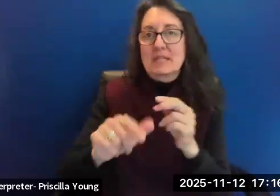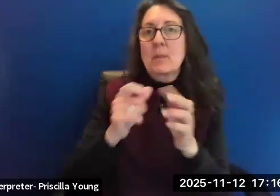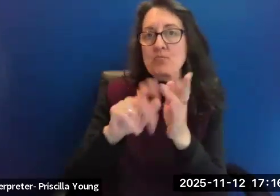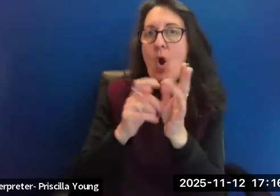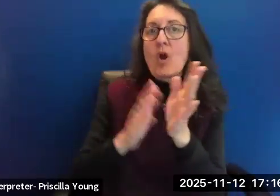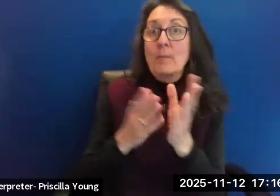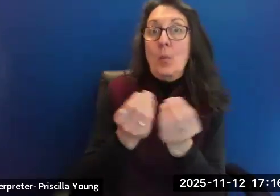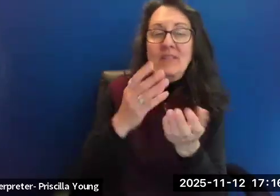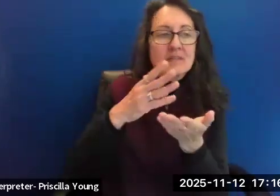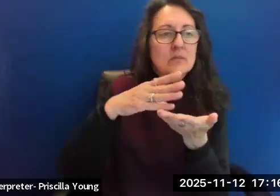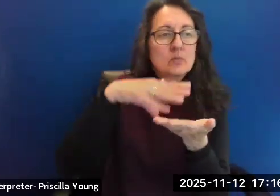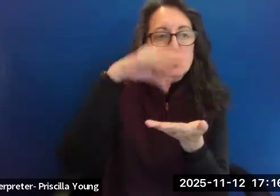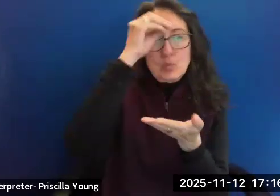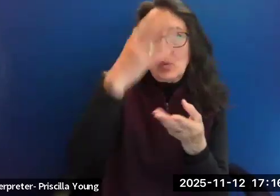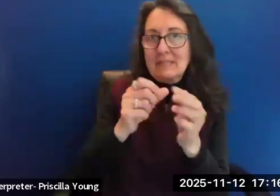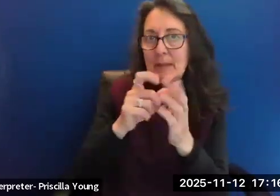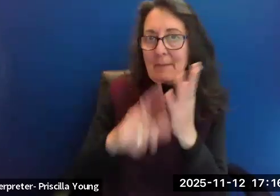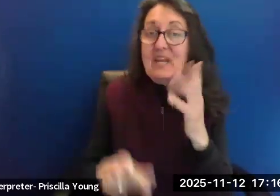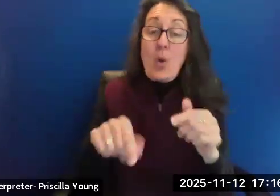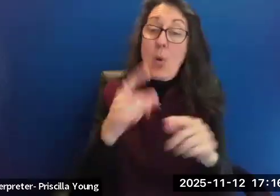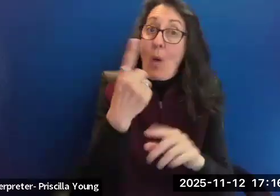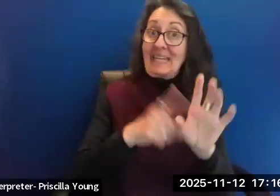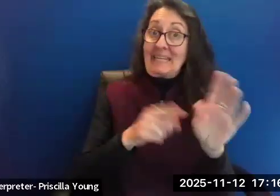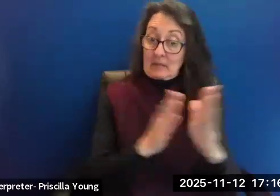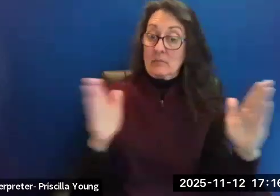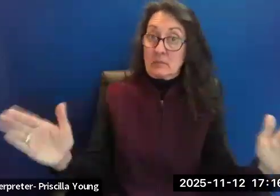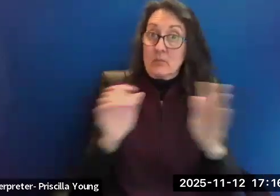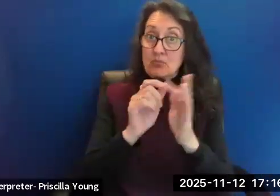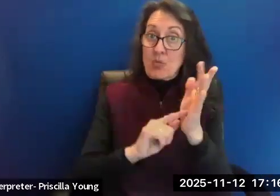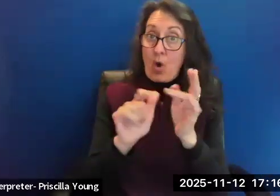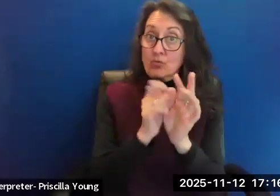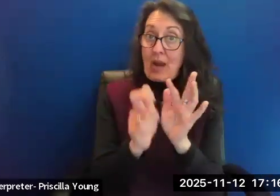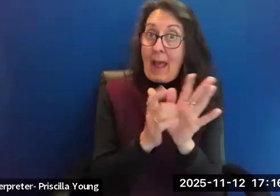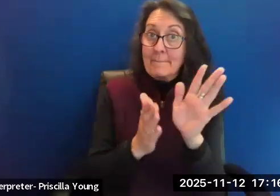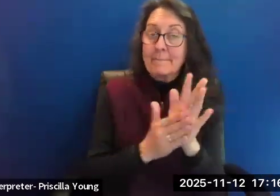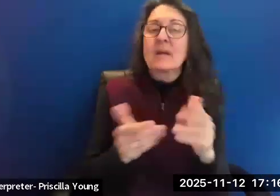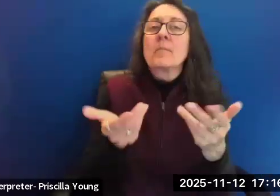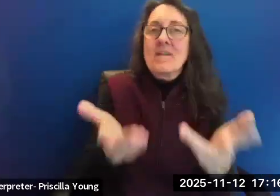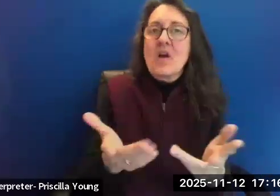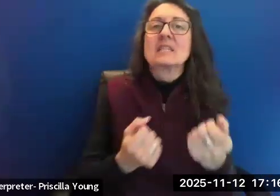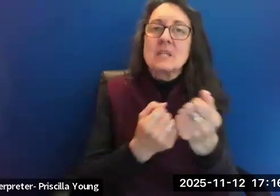program provides flexible support to higher degree students with